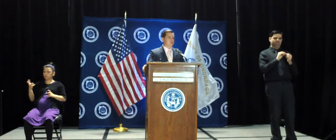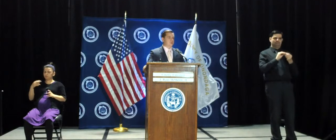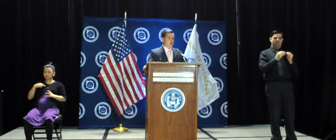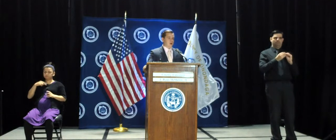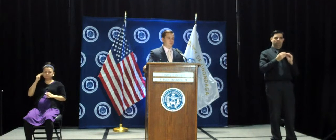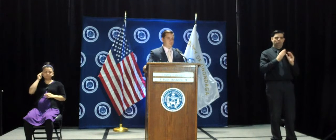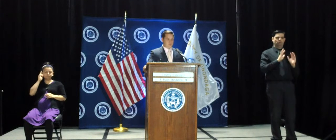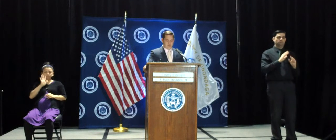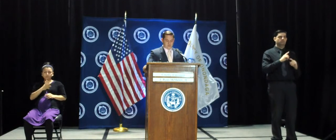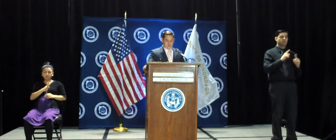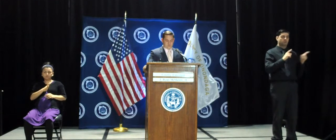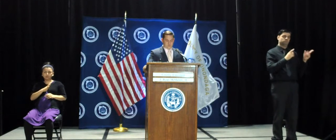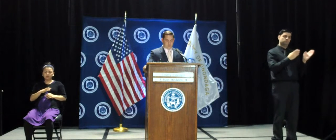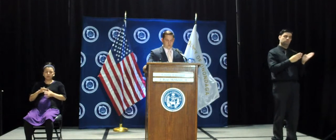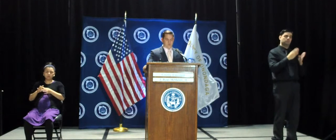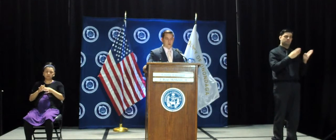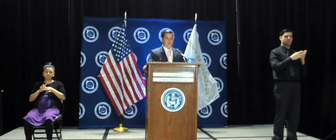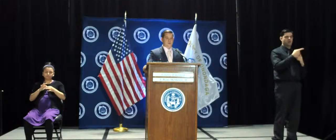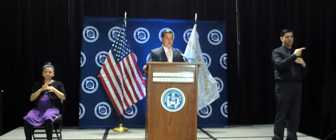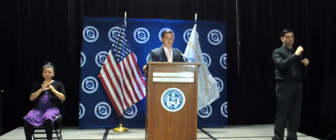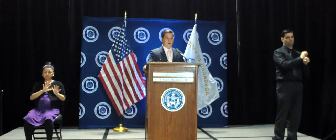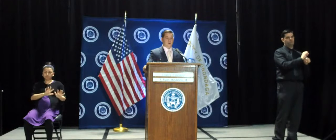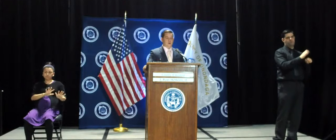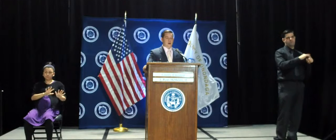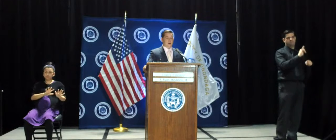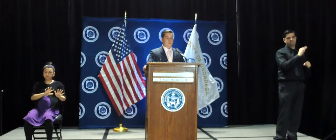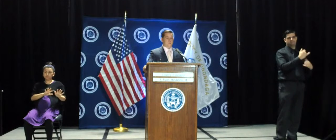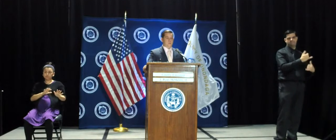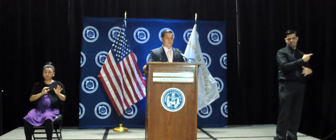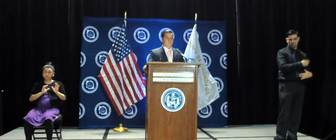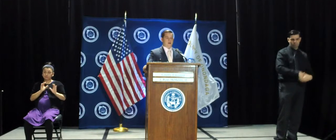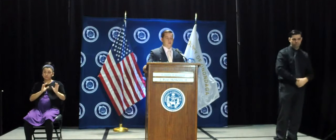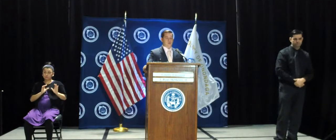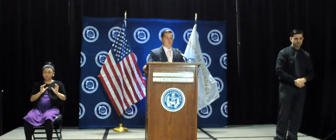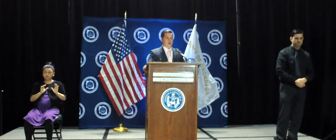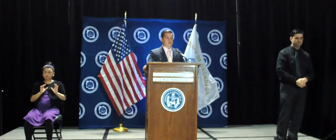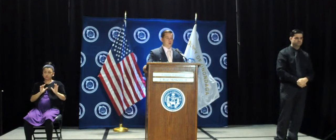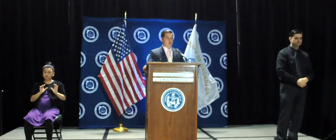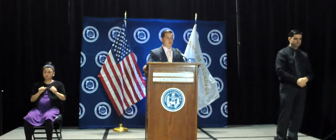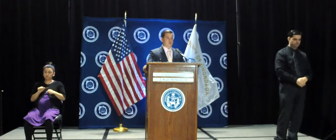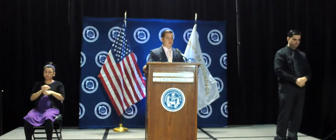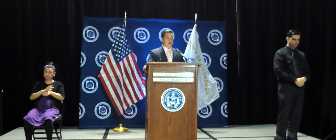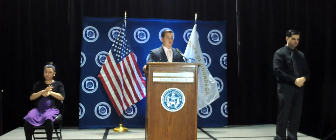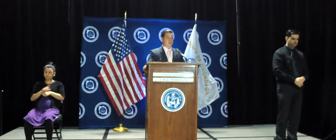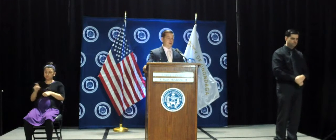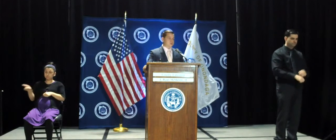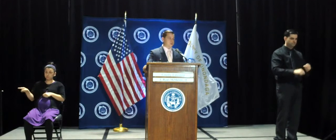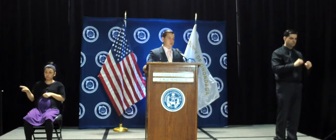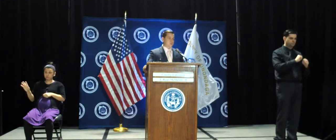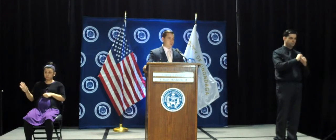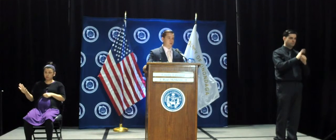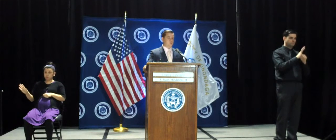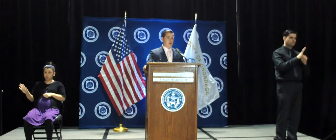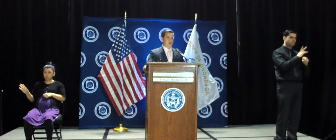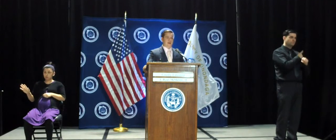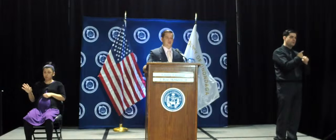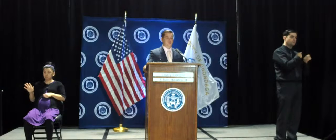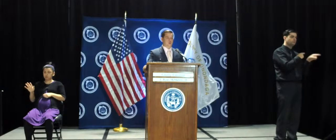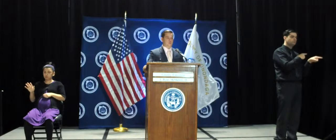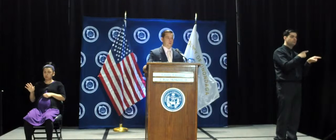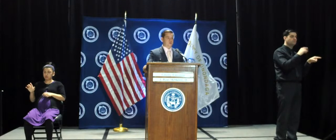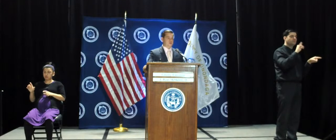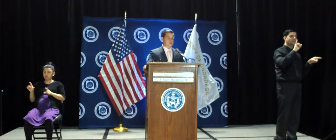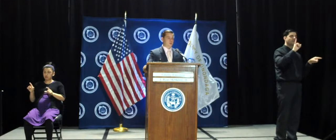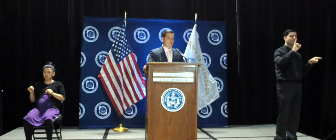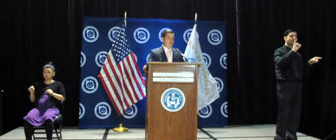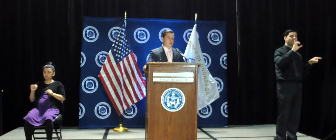should. You have enough COVID patients in there. ICU beds are used for everybody else in the community as well, not just